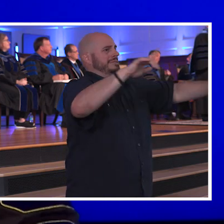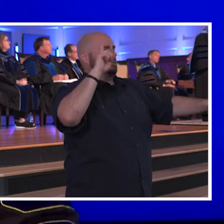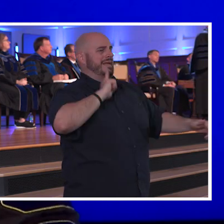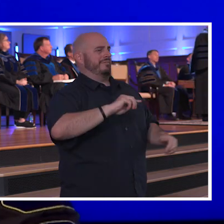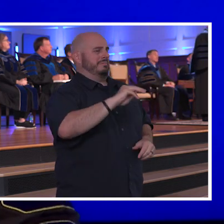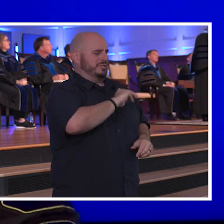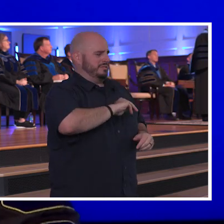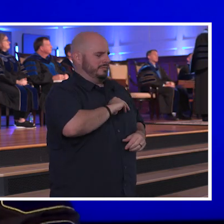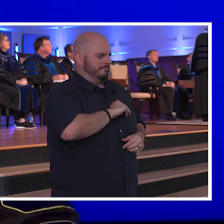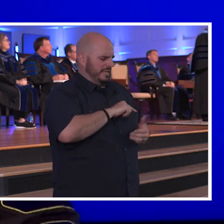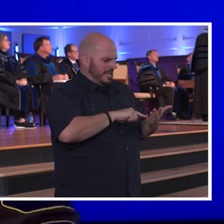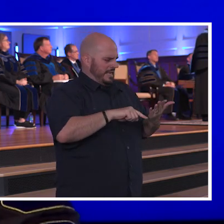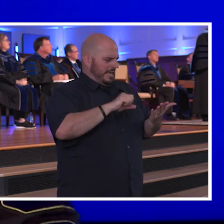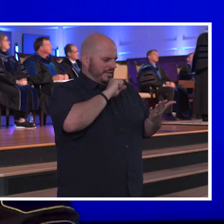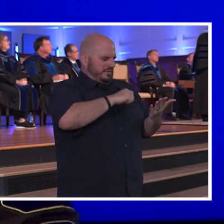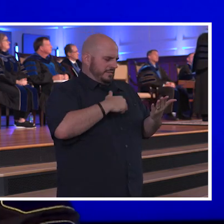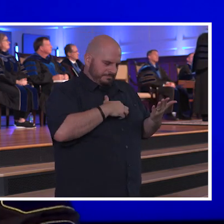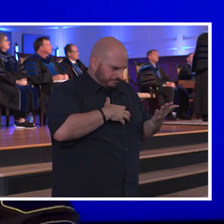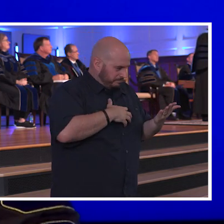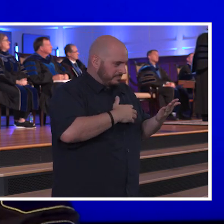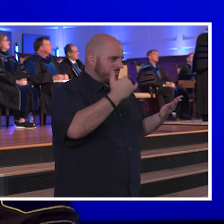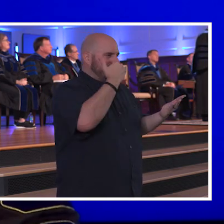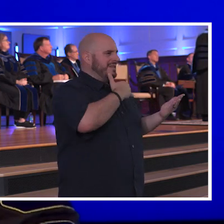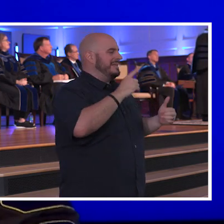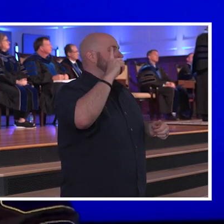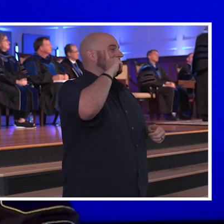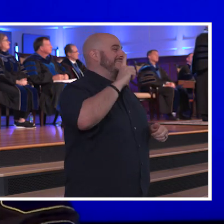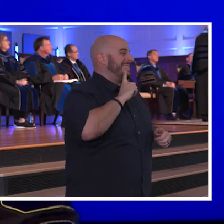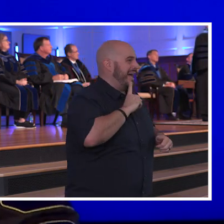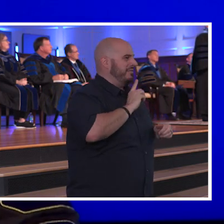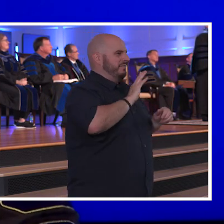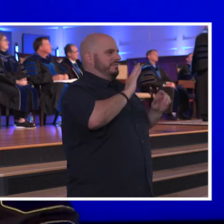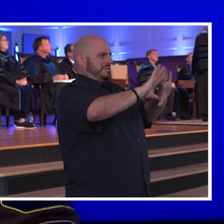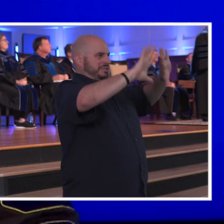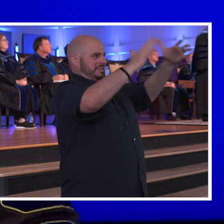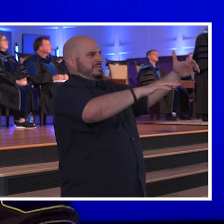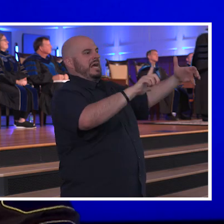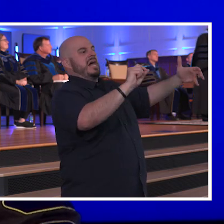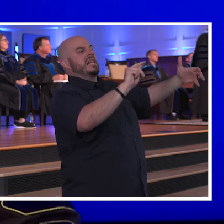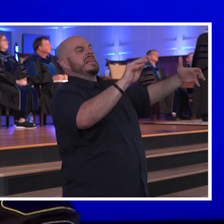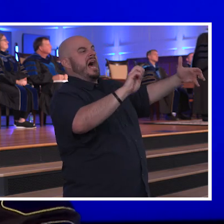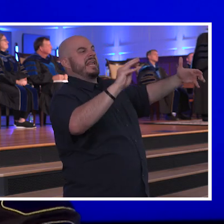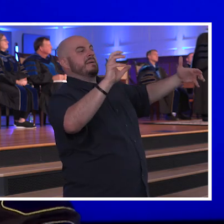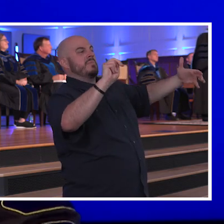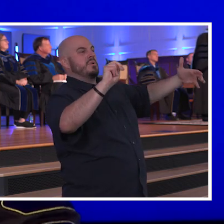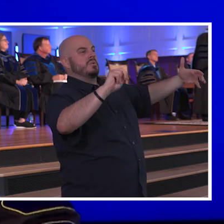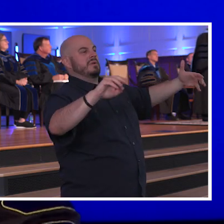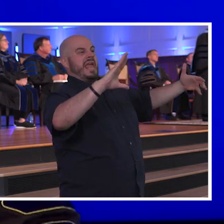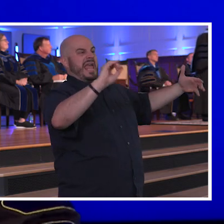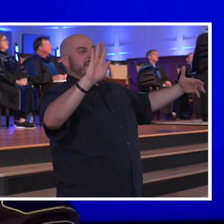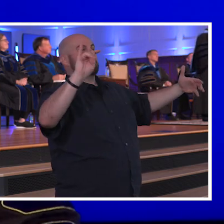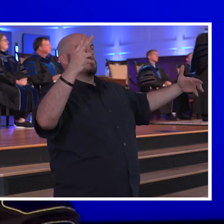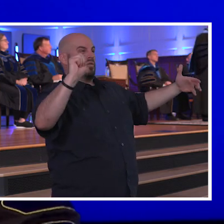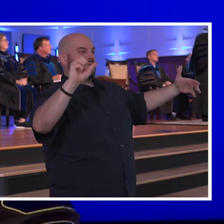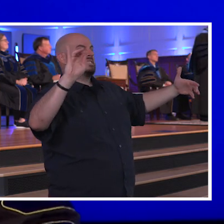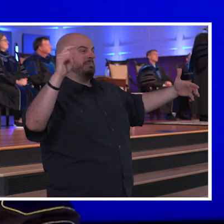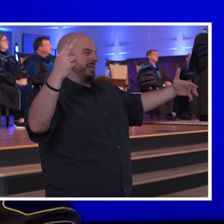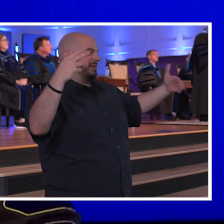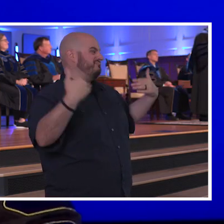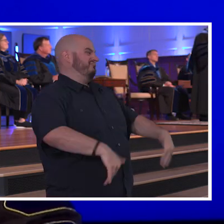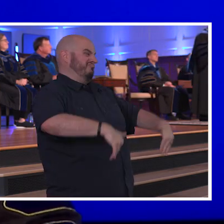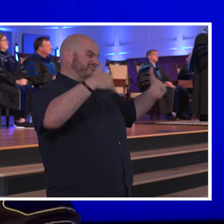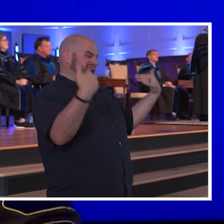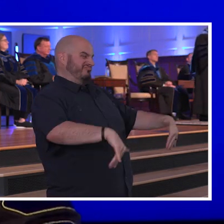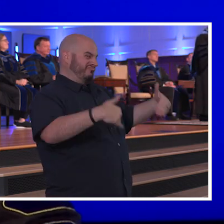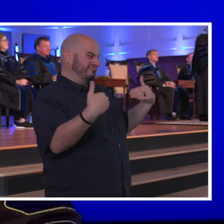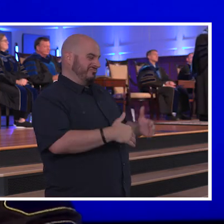much. Yvette is the deaf's Lottie Moon and Bertha Smith. She is serious about the things of God. In fact,